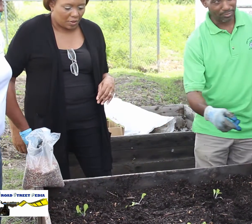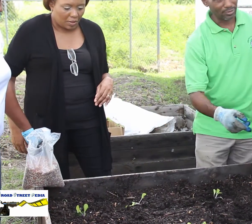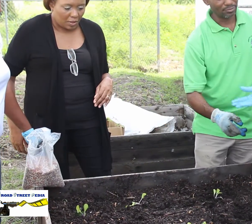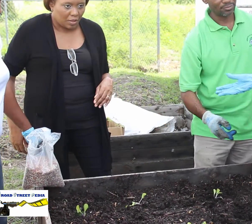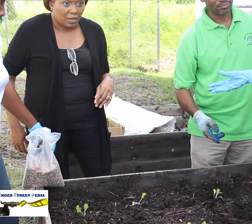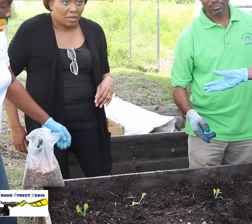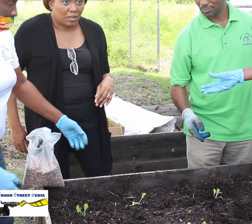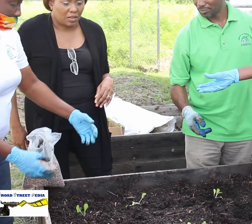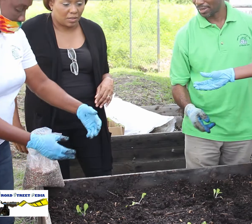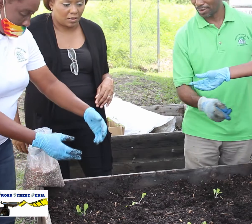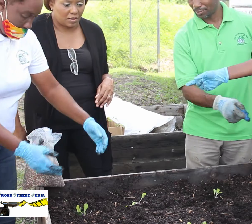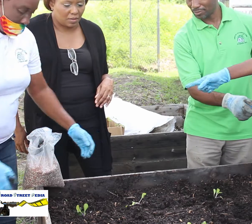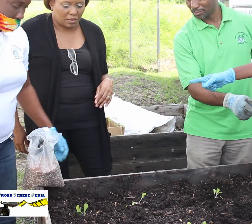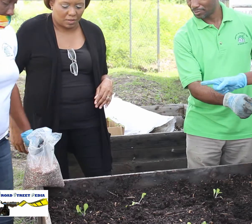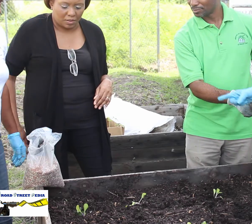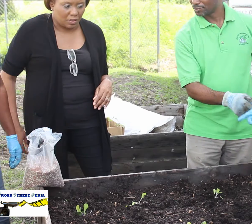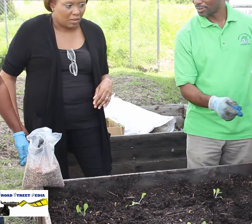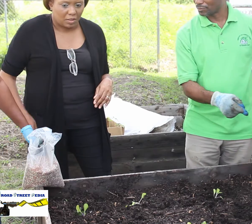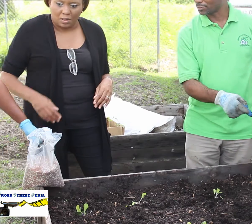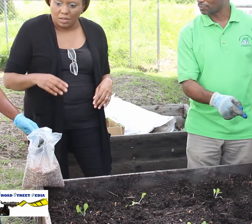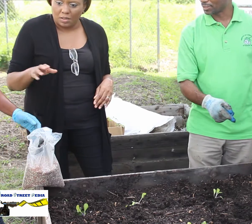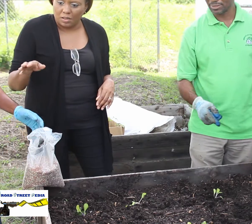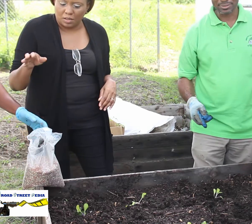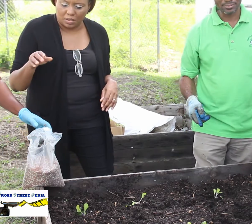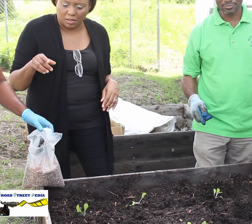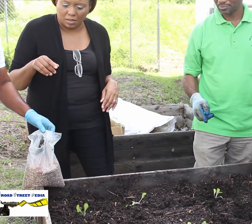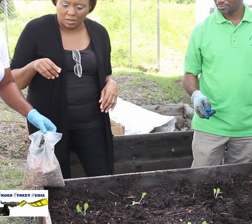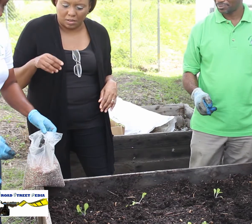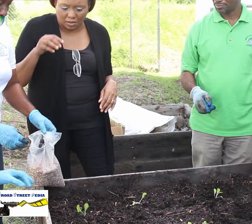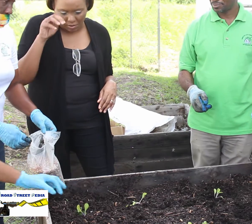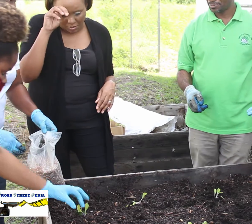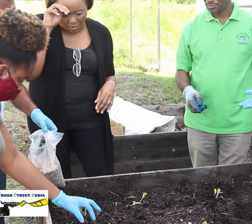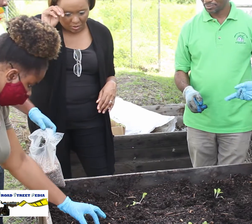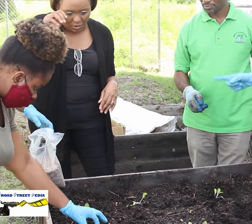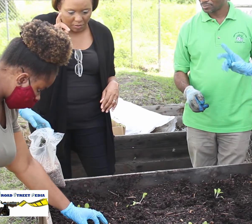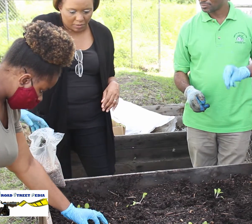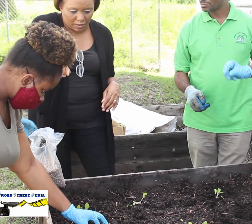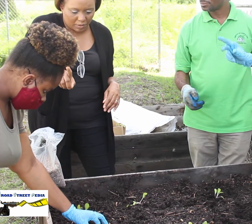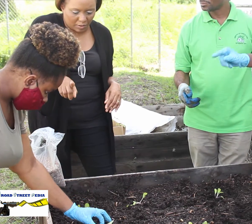So they're gonna do it now? Perfect. They're gonna get fertilizer.